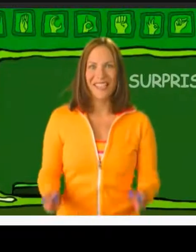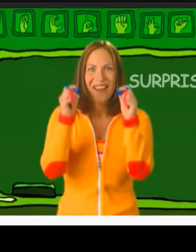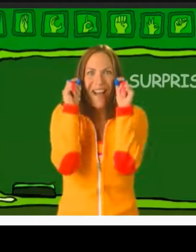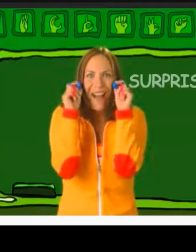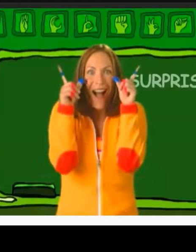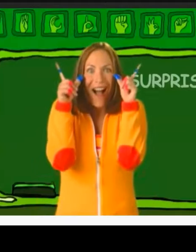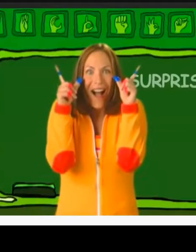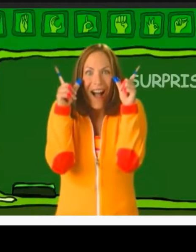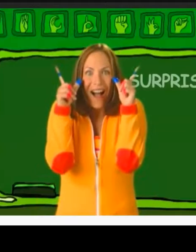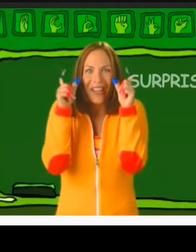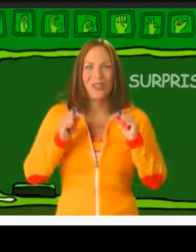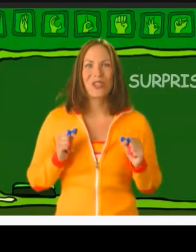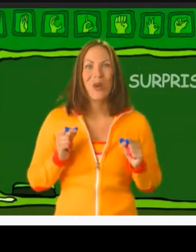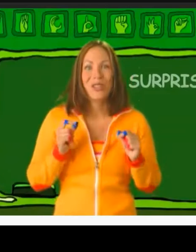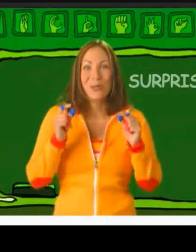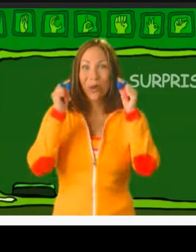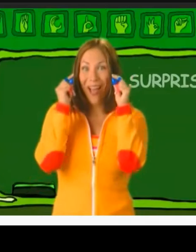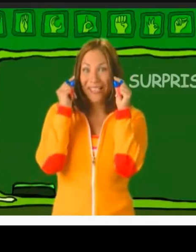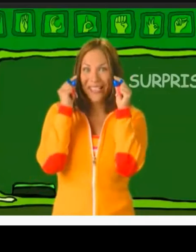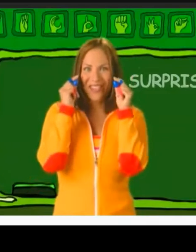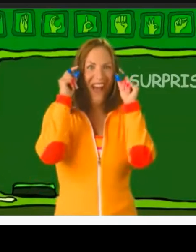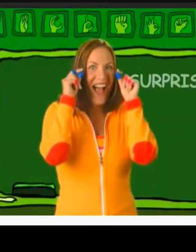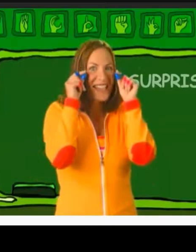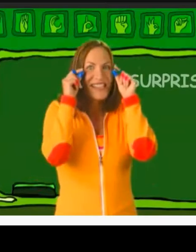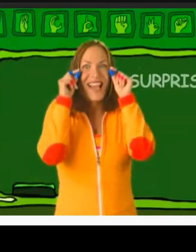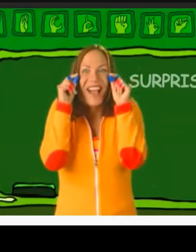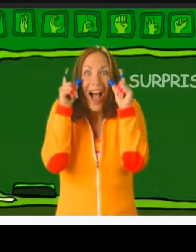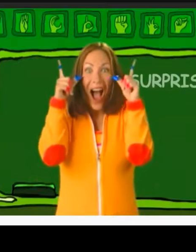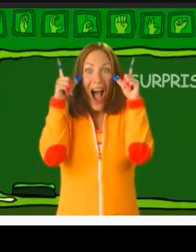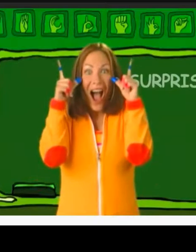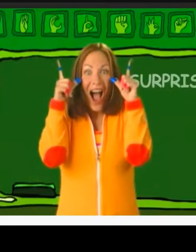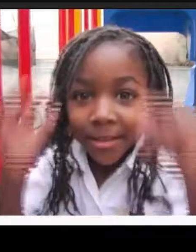Surprise. You show the surprise in your eyes.